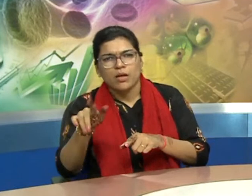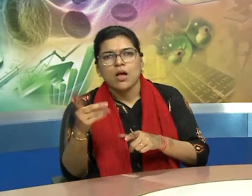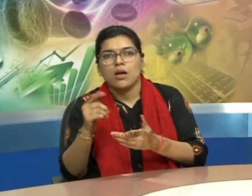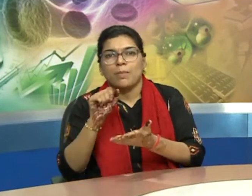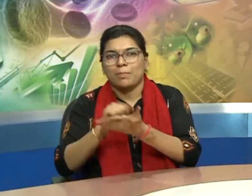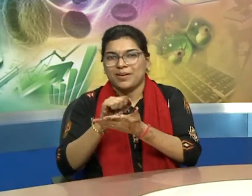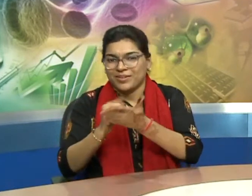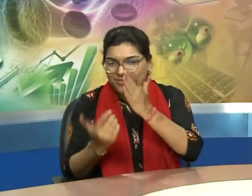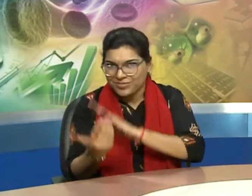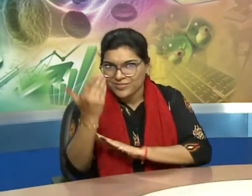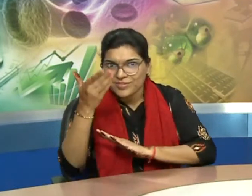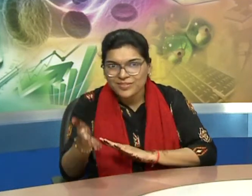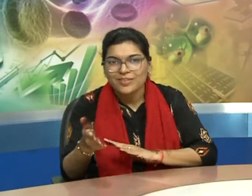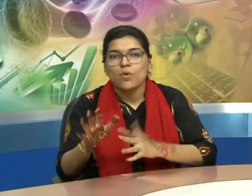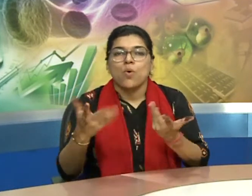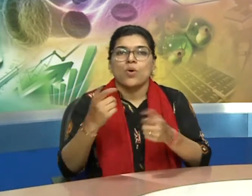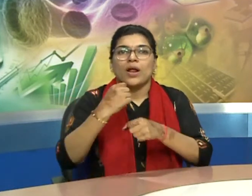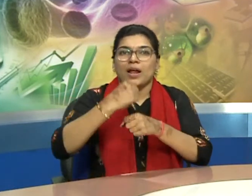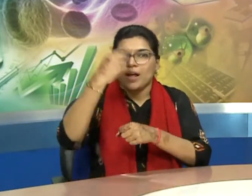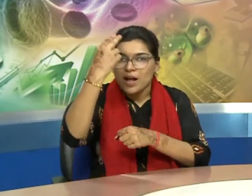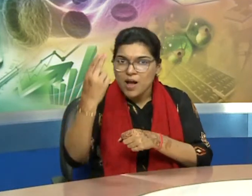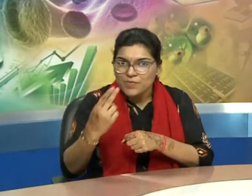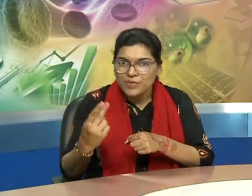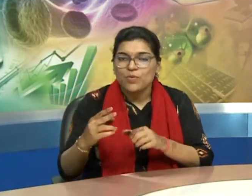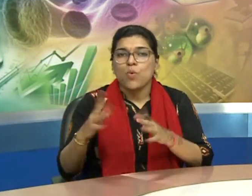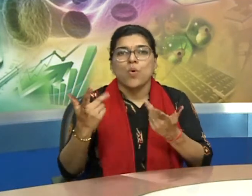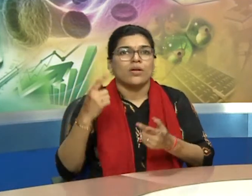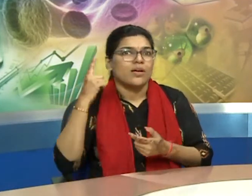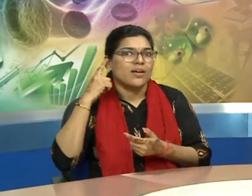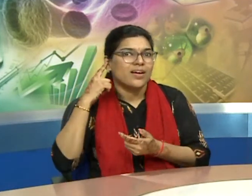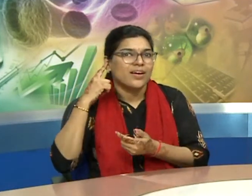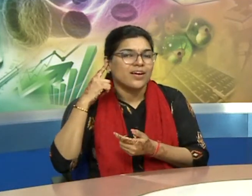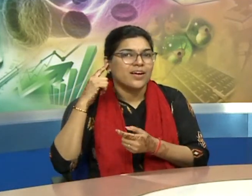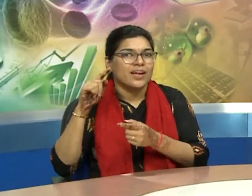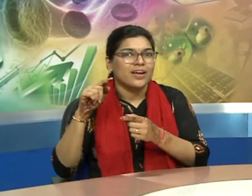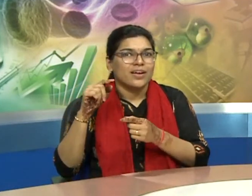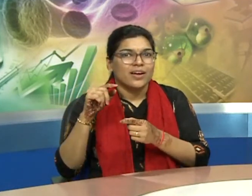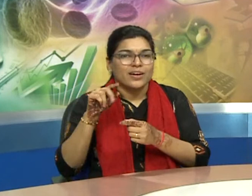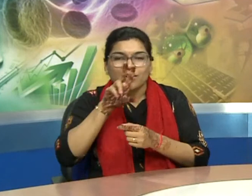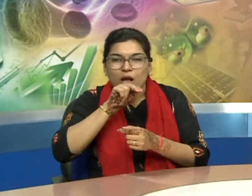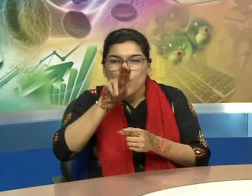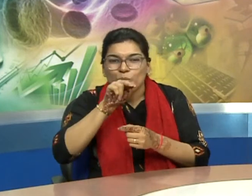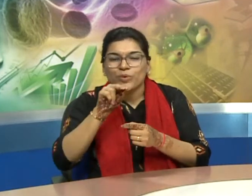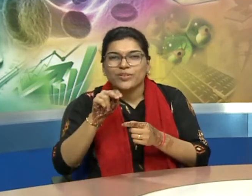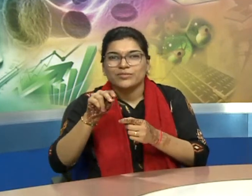of terms define the meaning of special library as